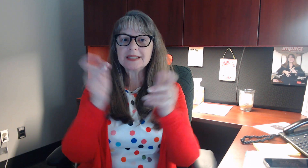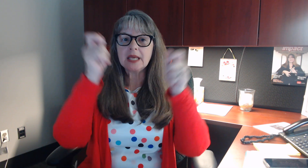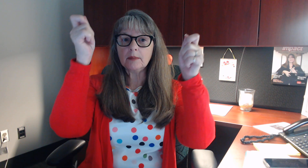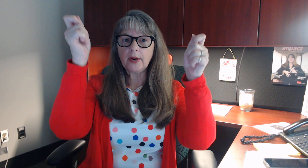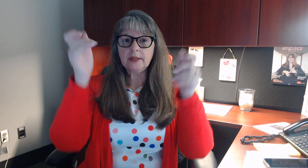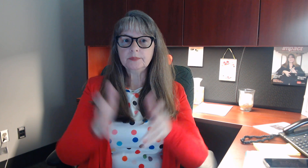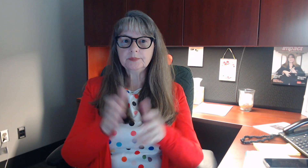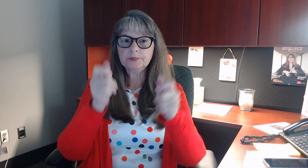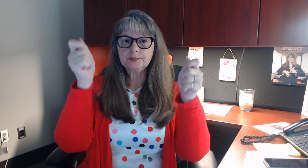Celebrate.